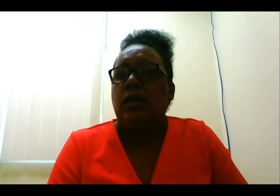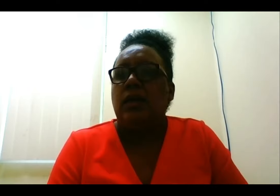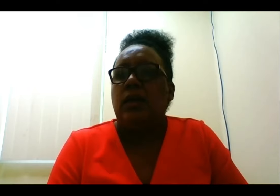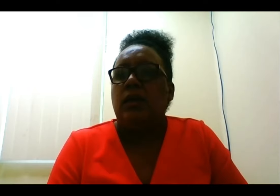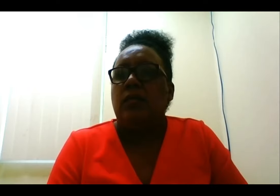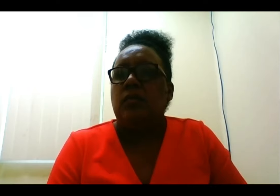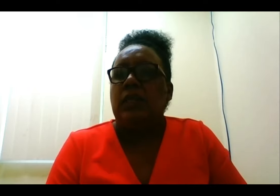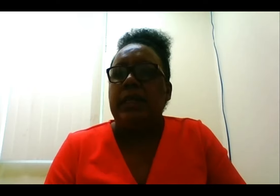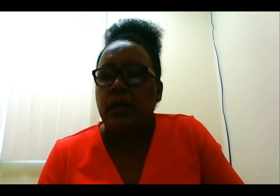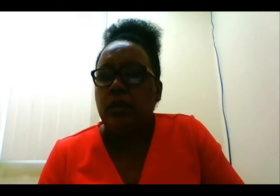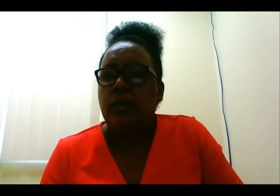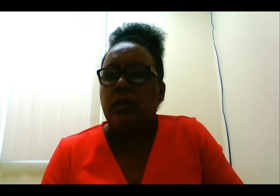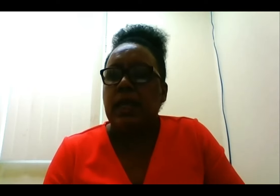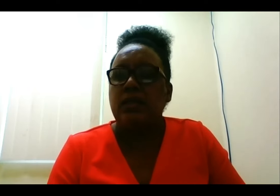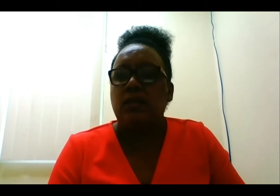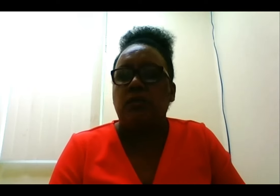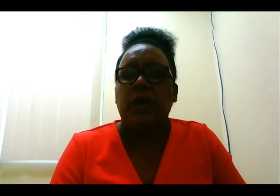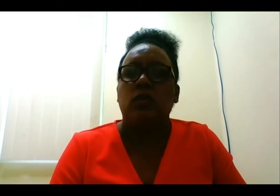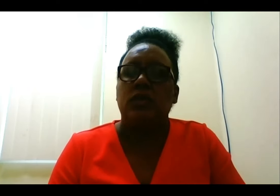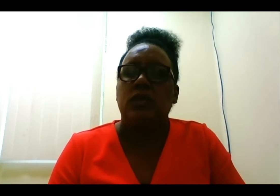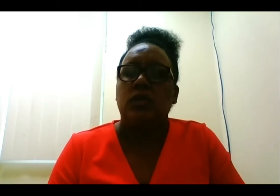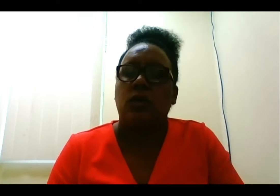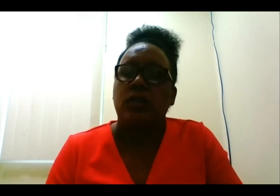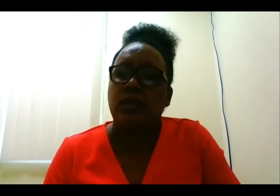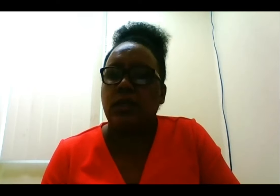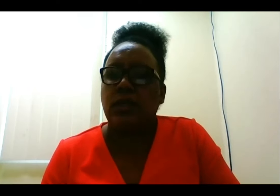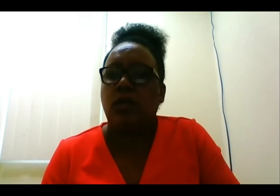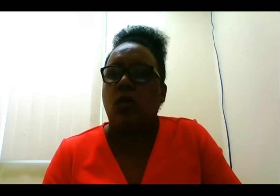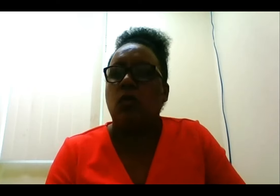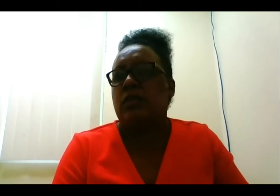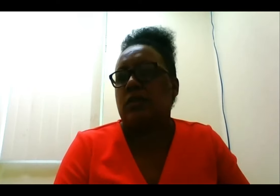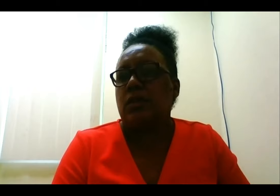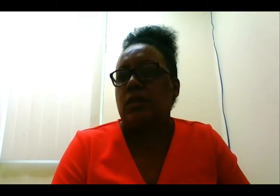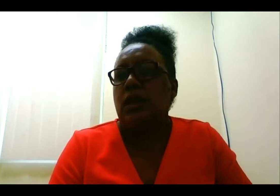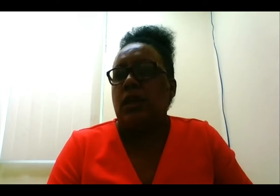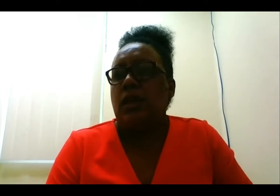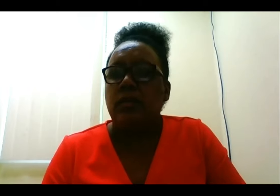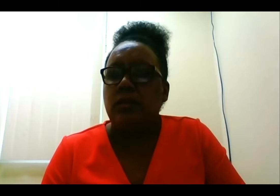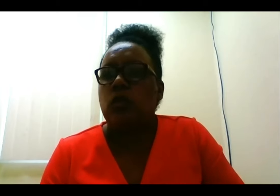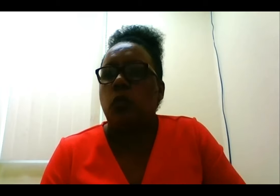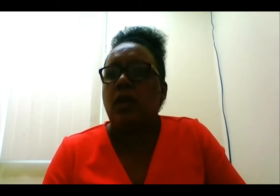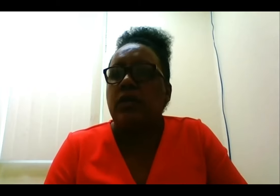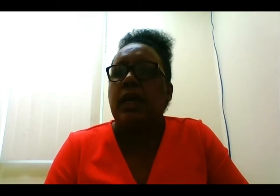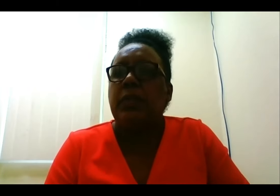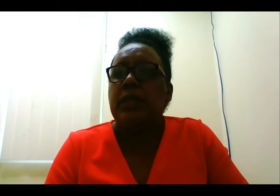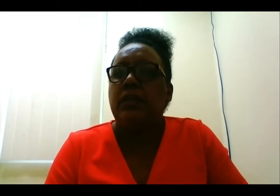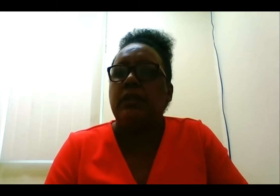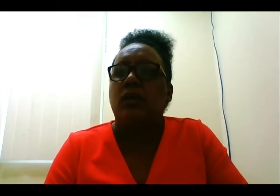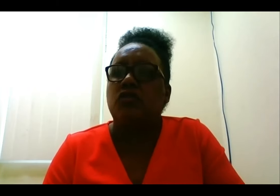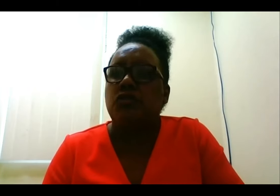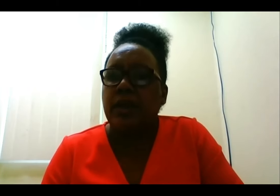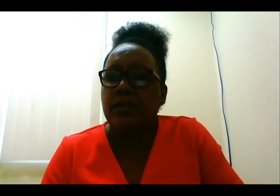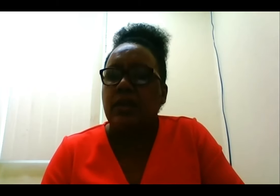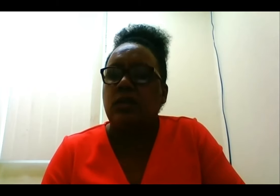the labeling and identifying who is autistic or who is LD, but we are looking at building on